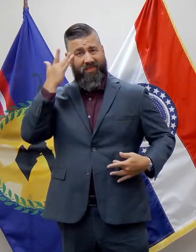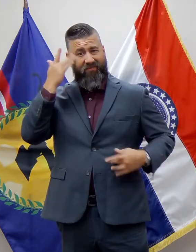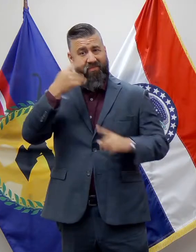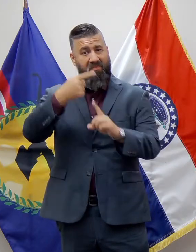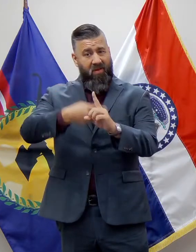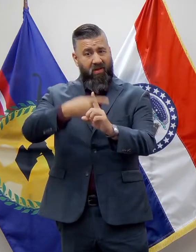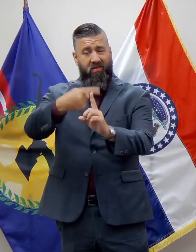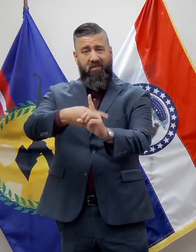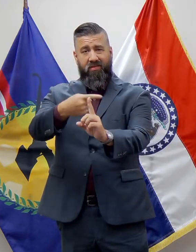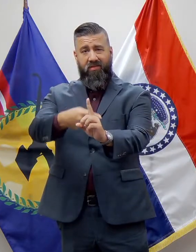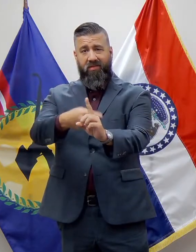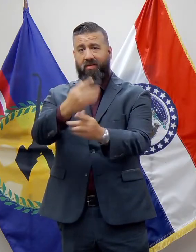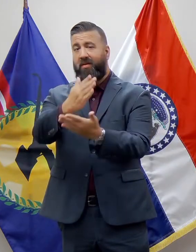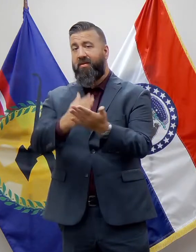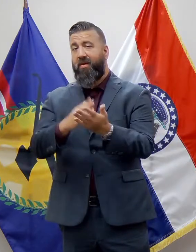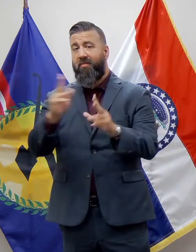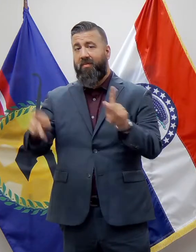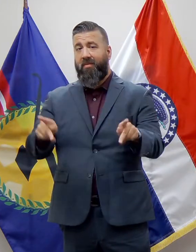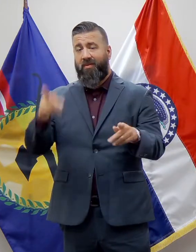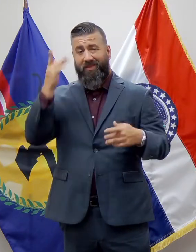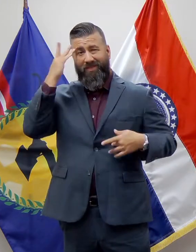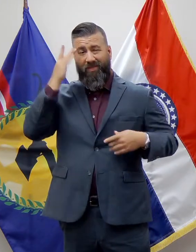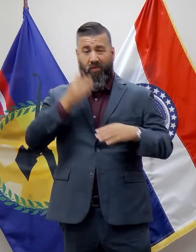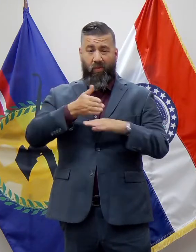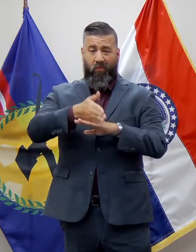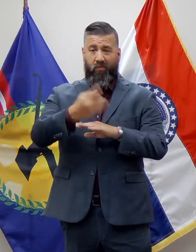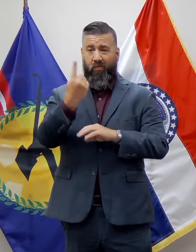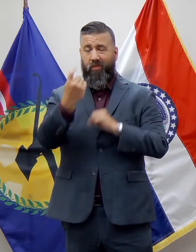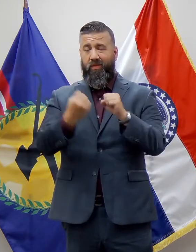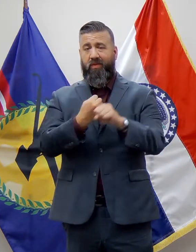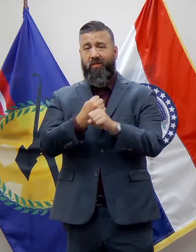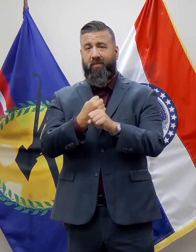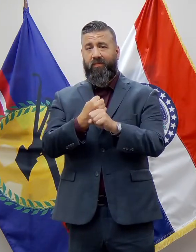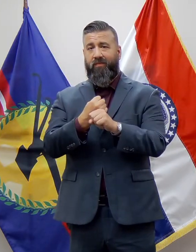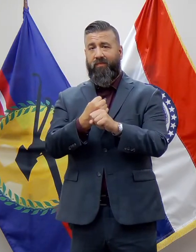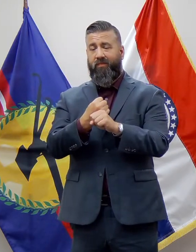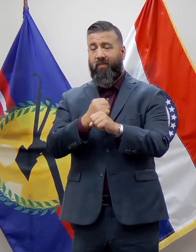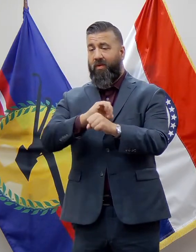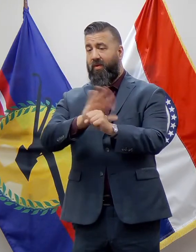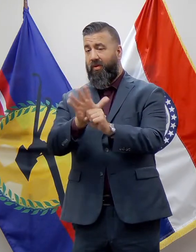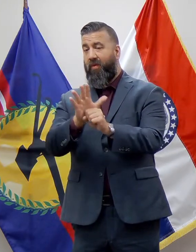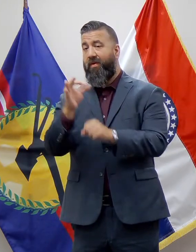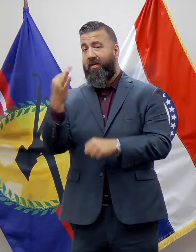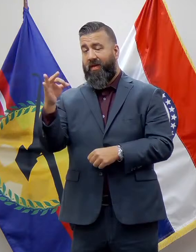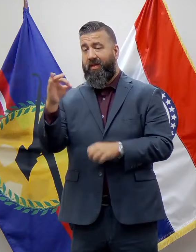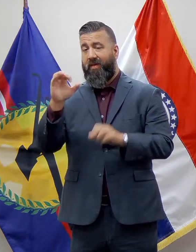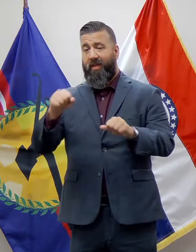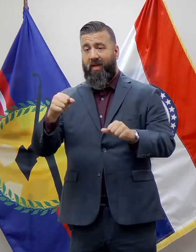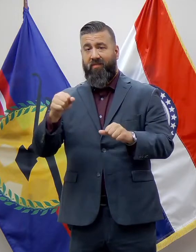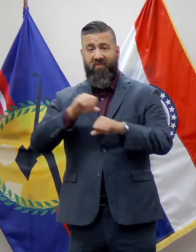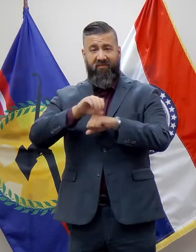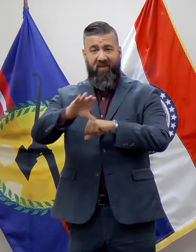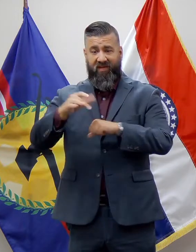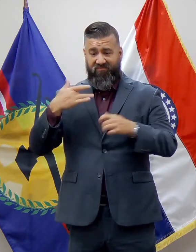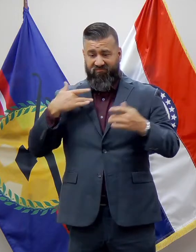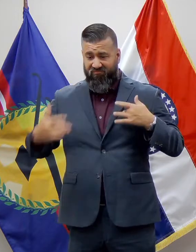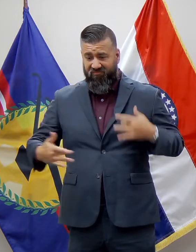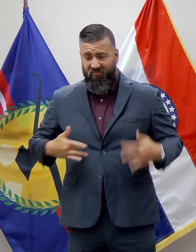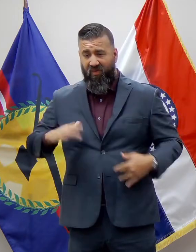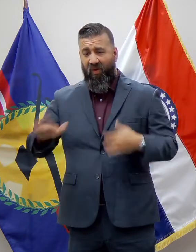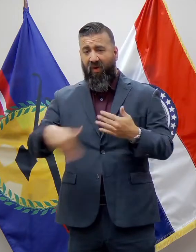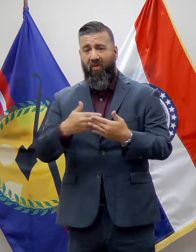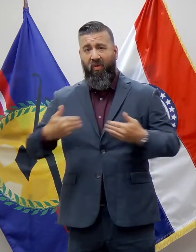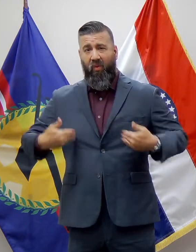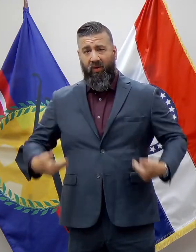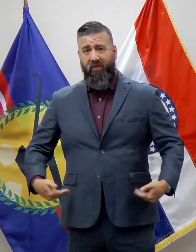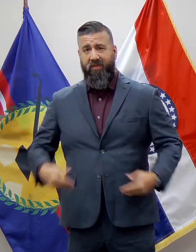now had them for over a year. Because COVID-19 can affect nearly every organ system in the body, these